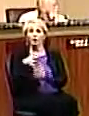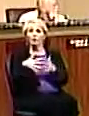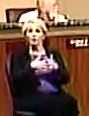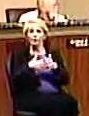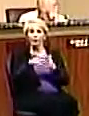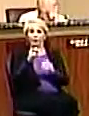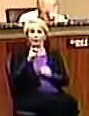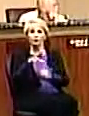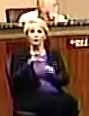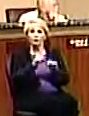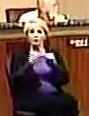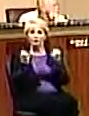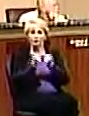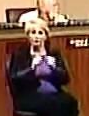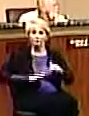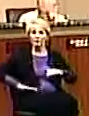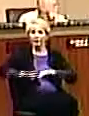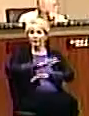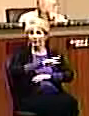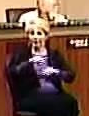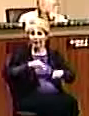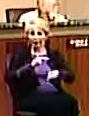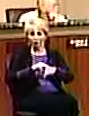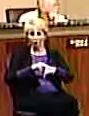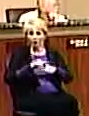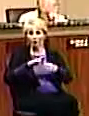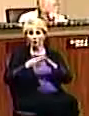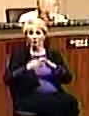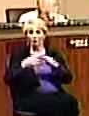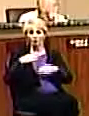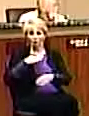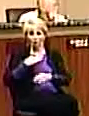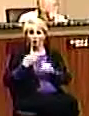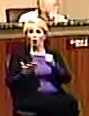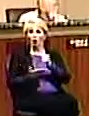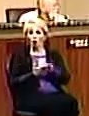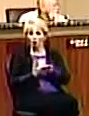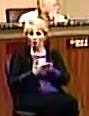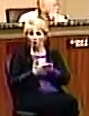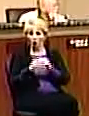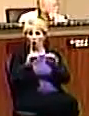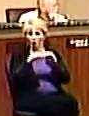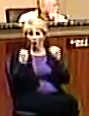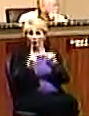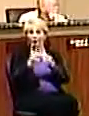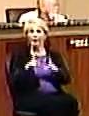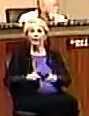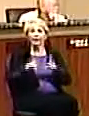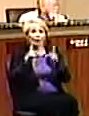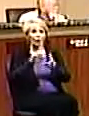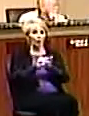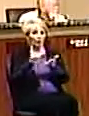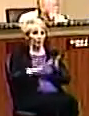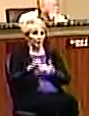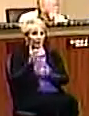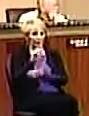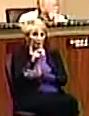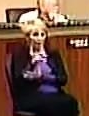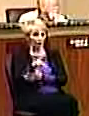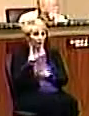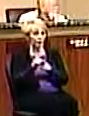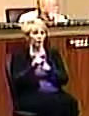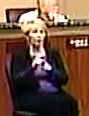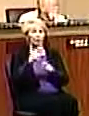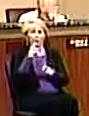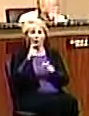American Cancer Society is a nationwide community-based volunteer health organization dedicated to eliminating cancer as a